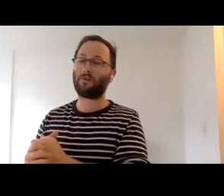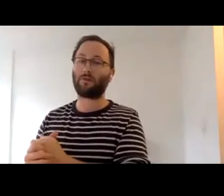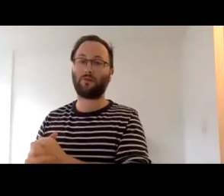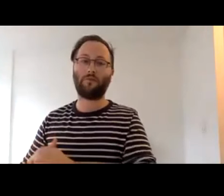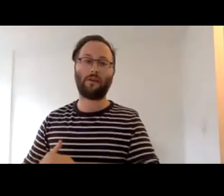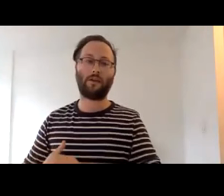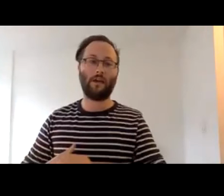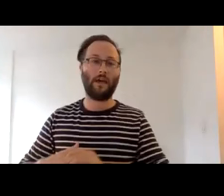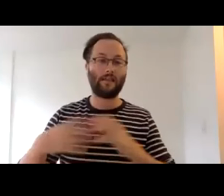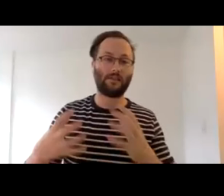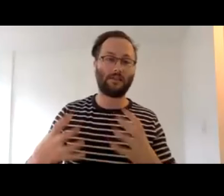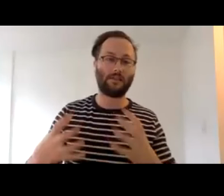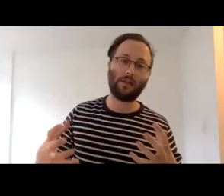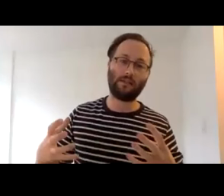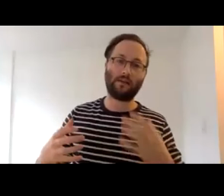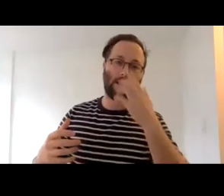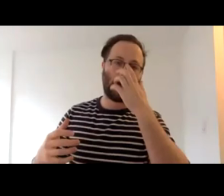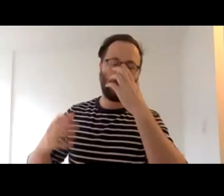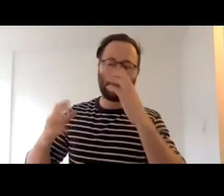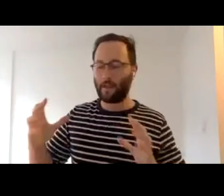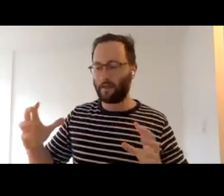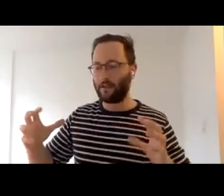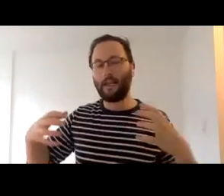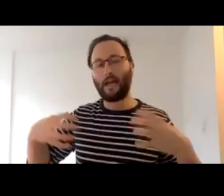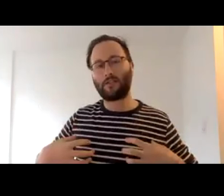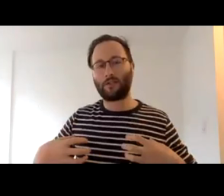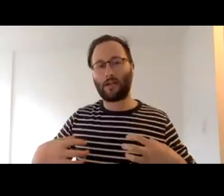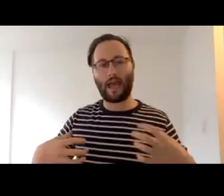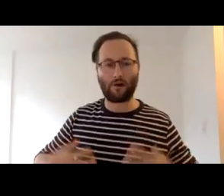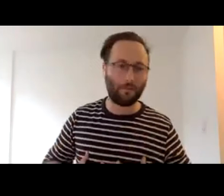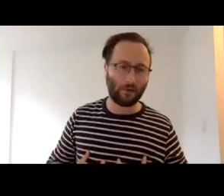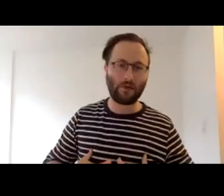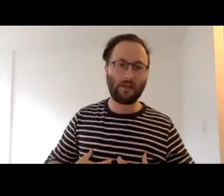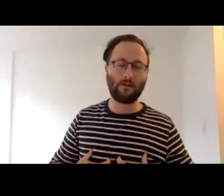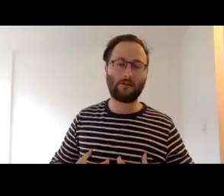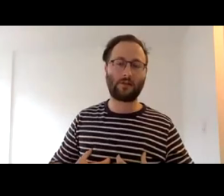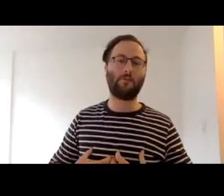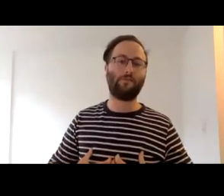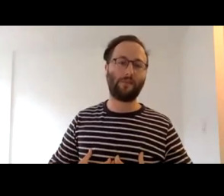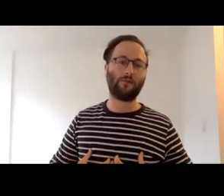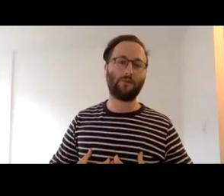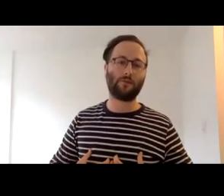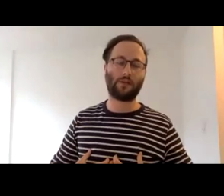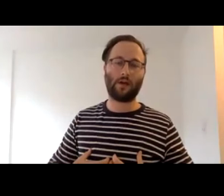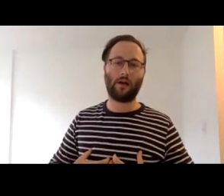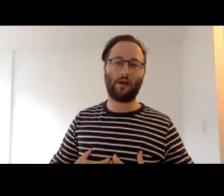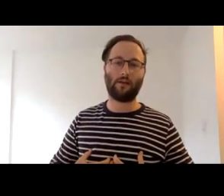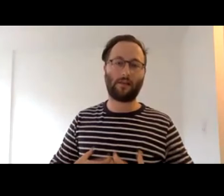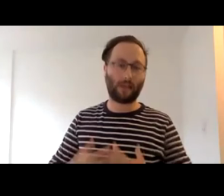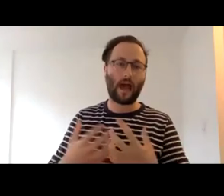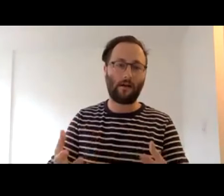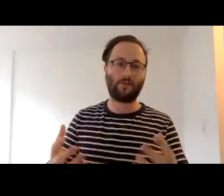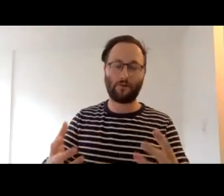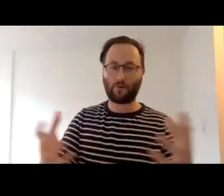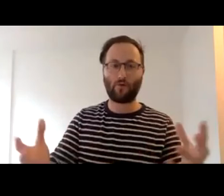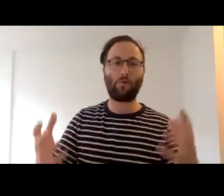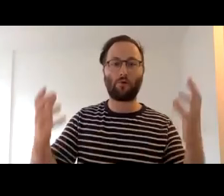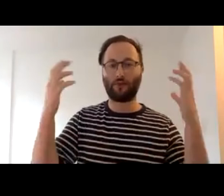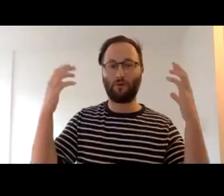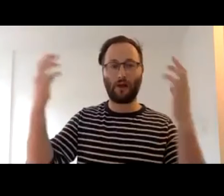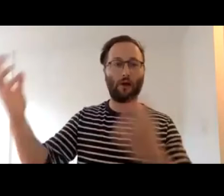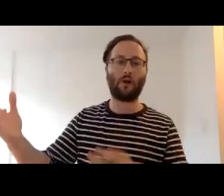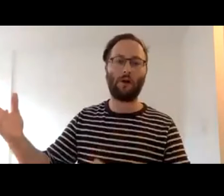to social loafing, it's a simple idea that the less accountability someone feels that they have to a